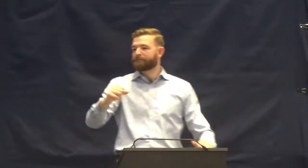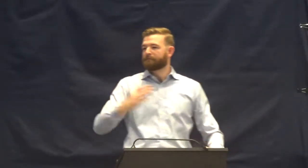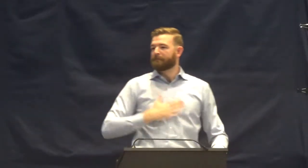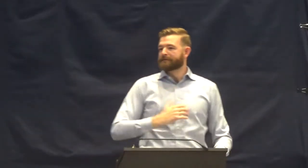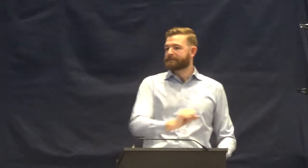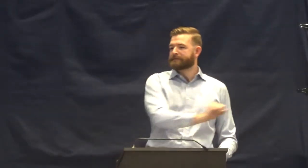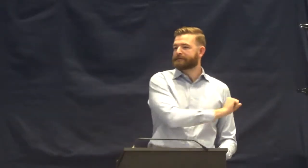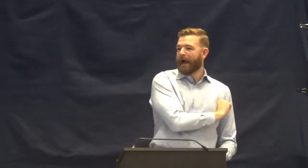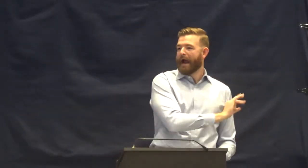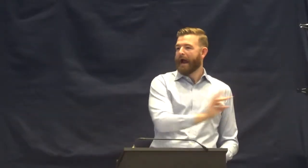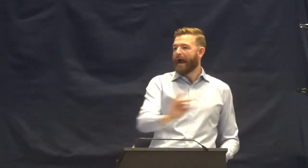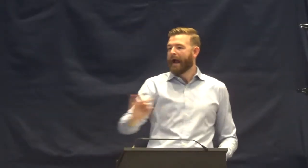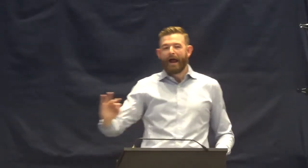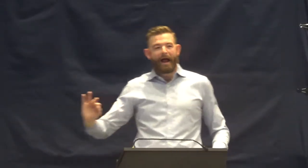in